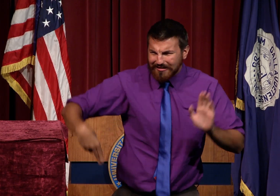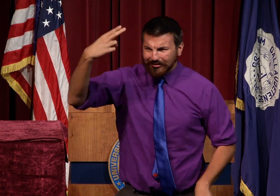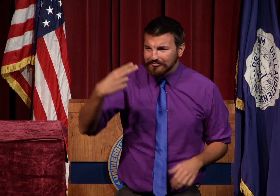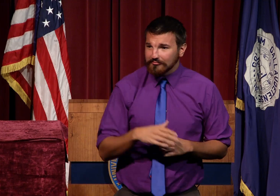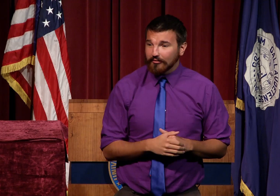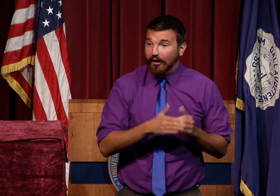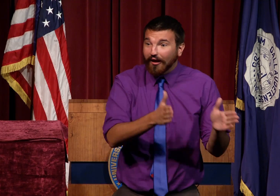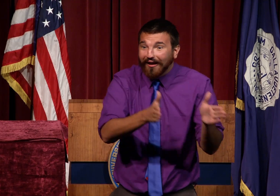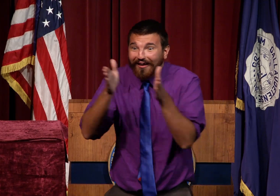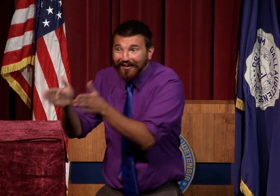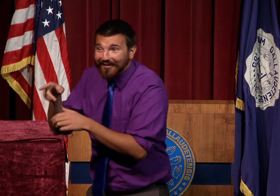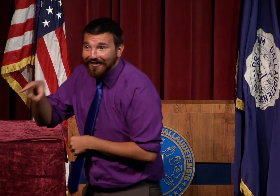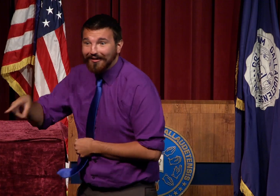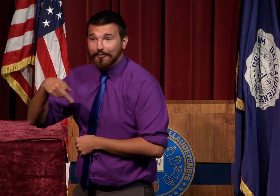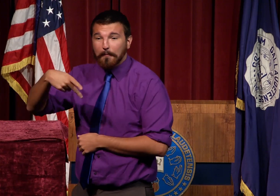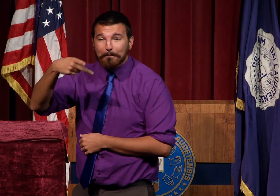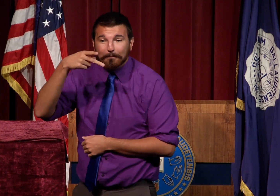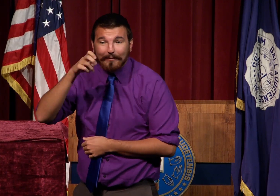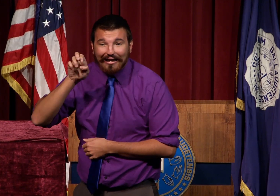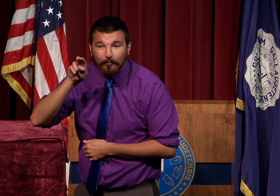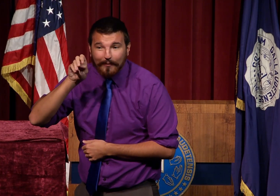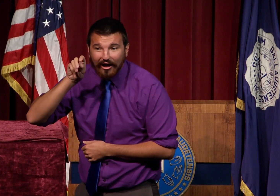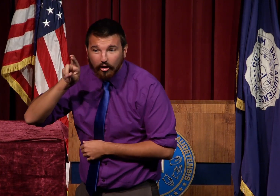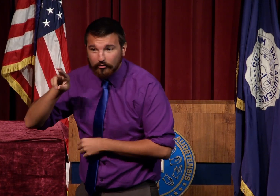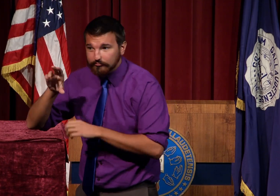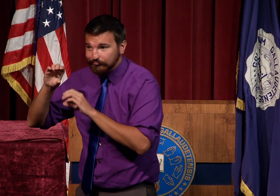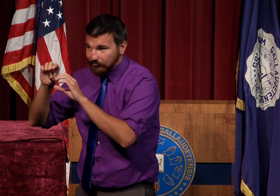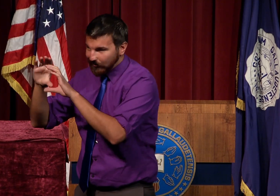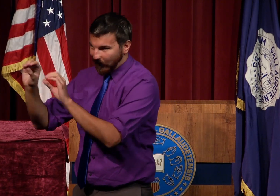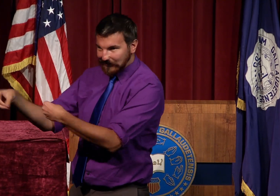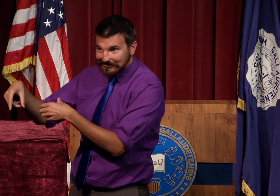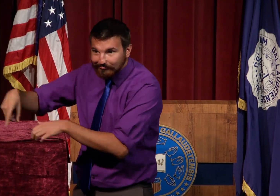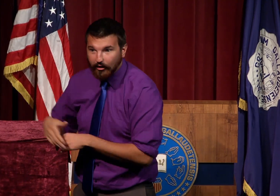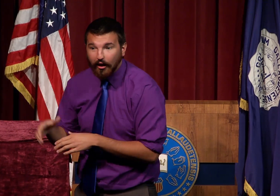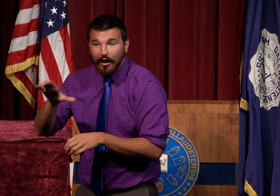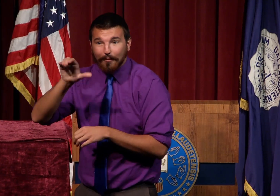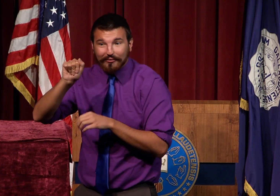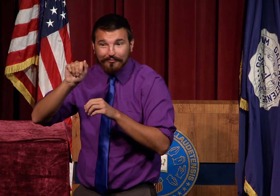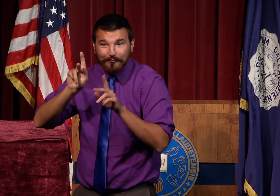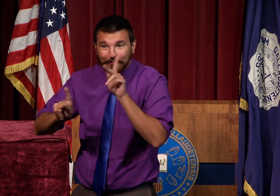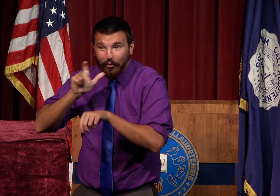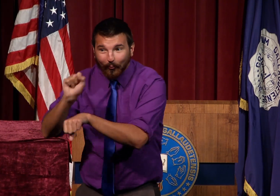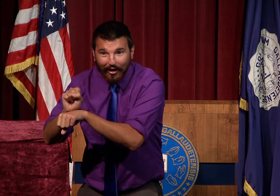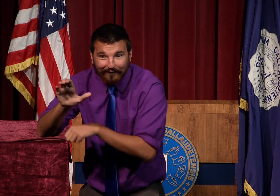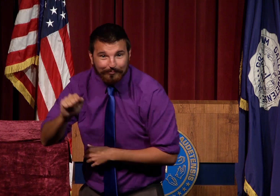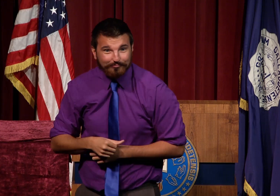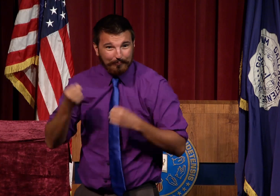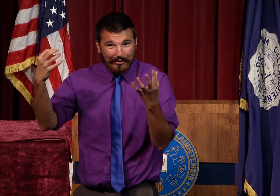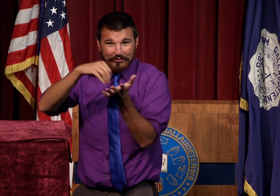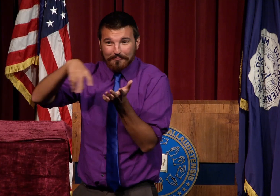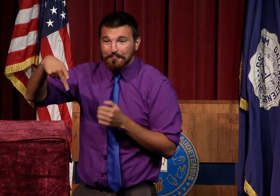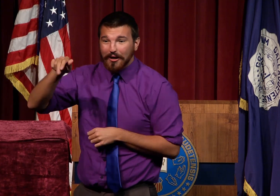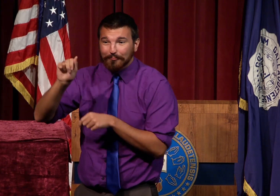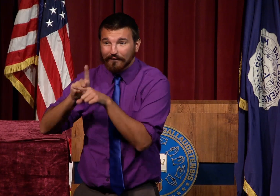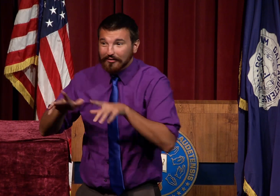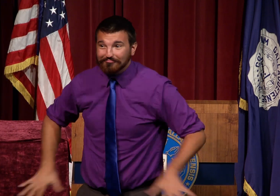groups, Black Deaf Students Organizations, peer mentor organizations, the people working for